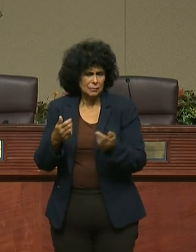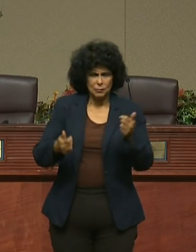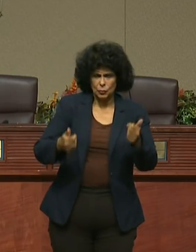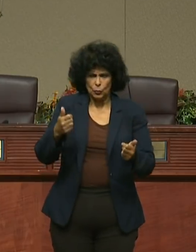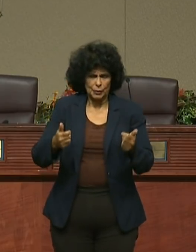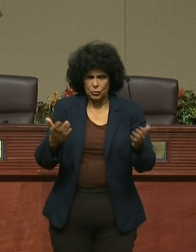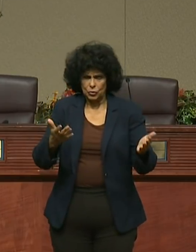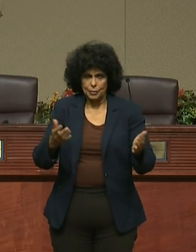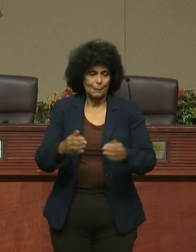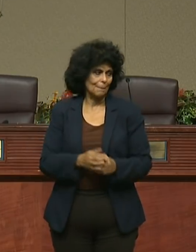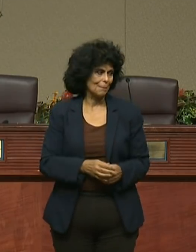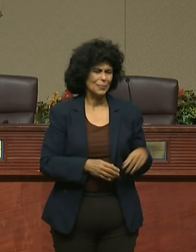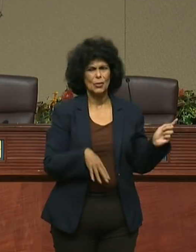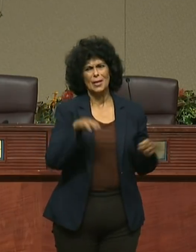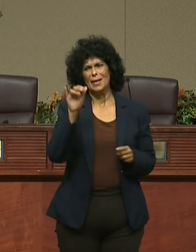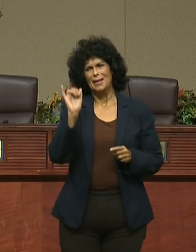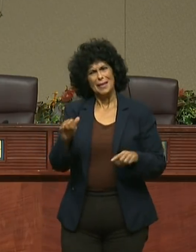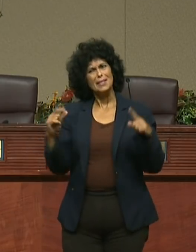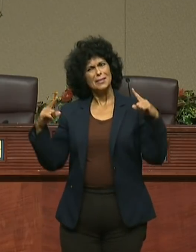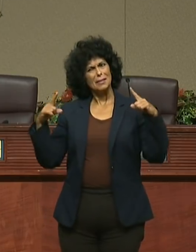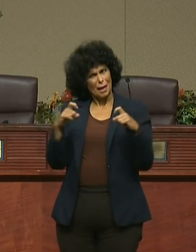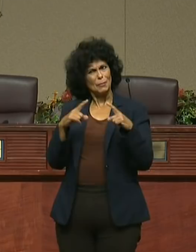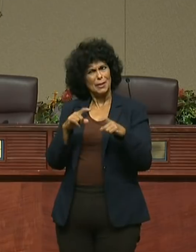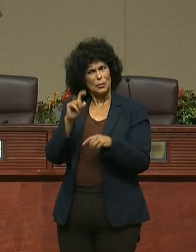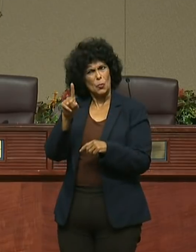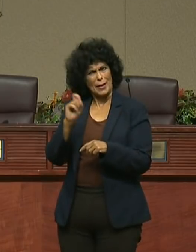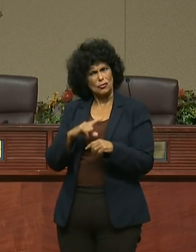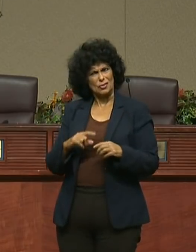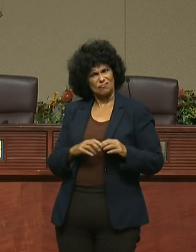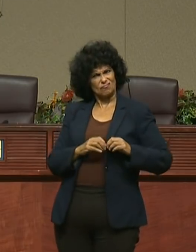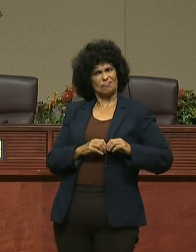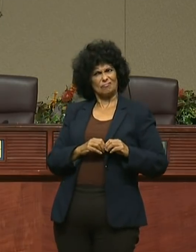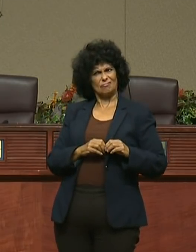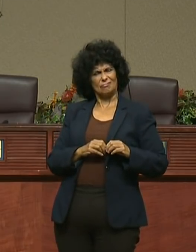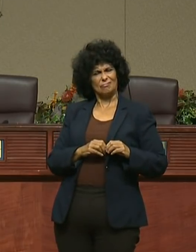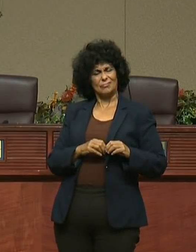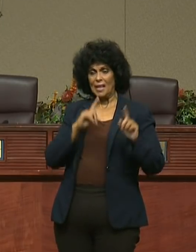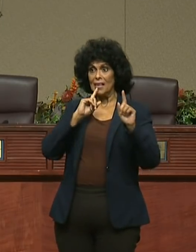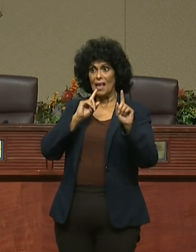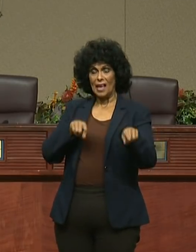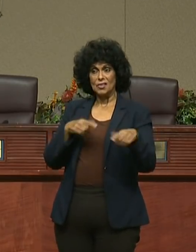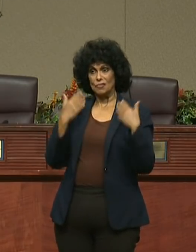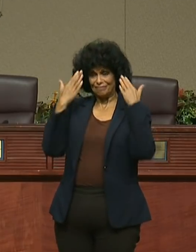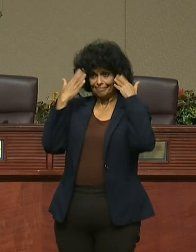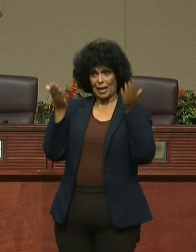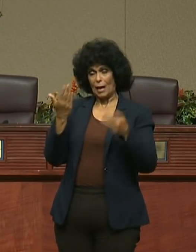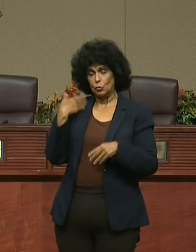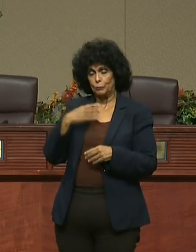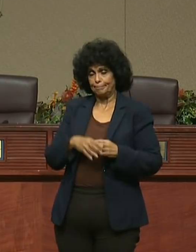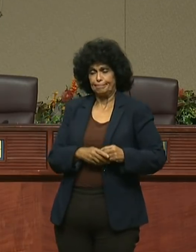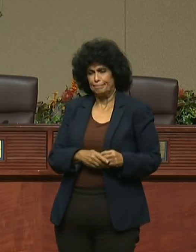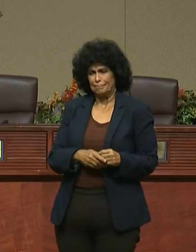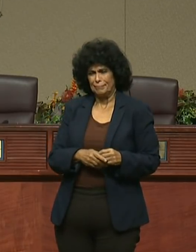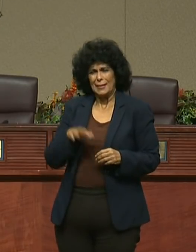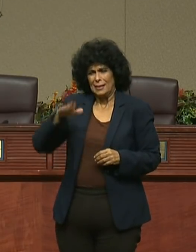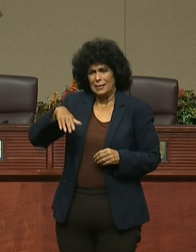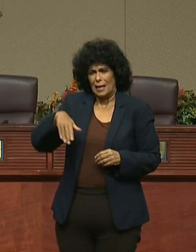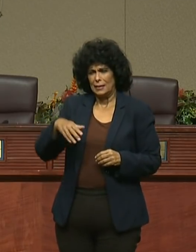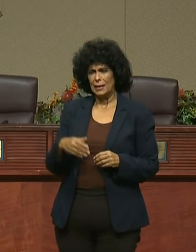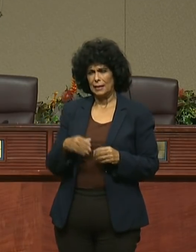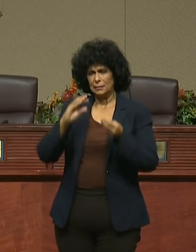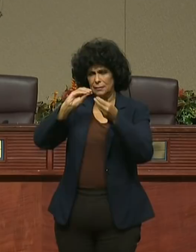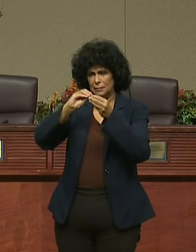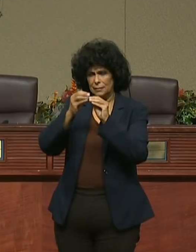So that's a complicated question. I don't know the answer. I haven't desegregated the data that